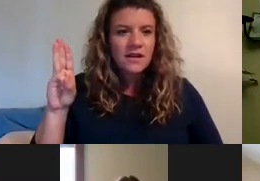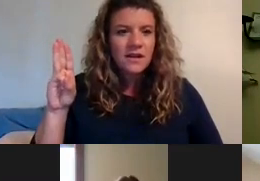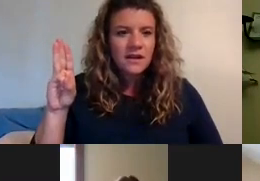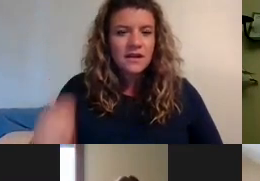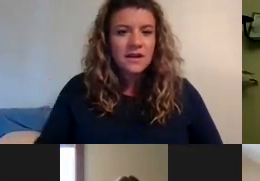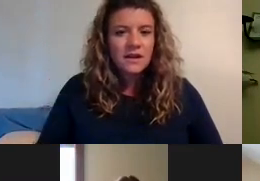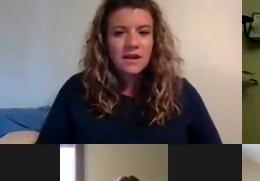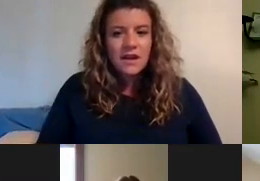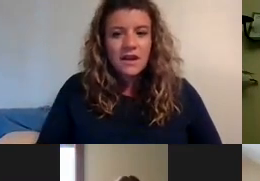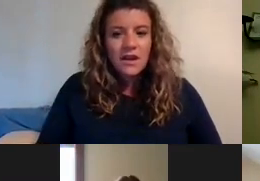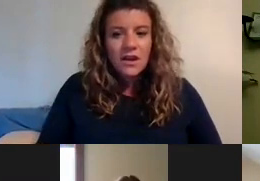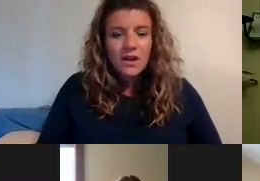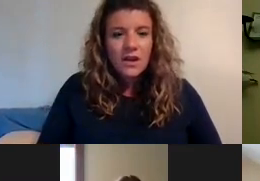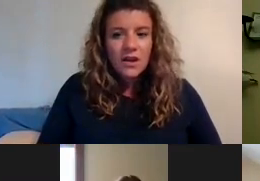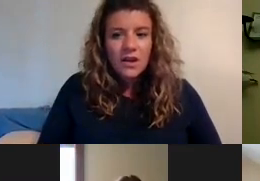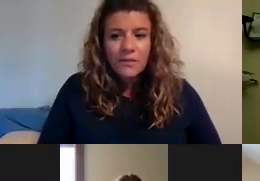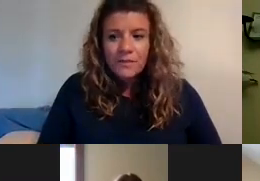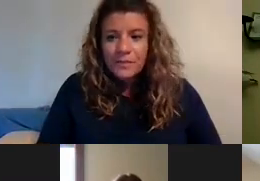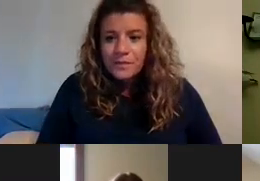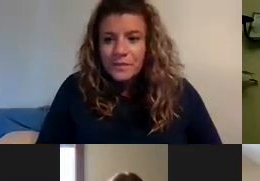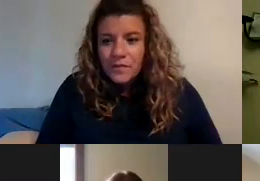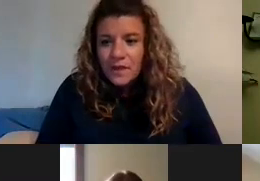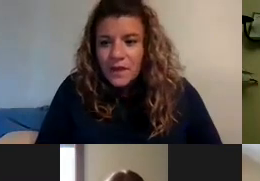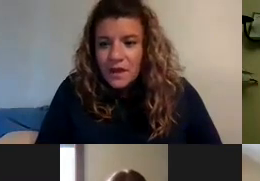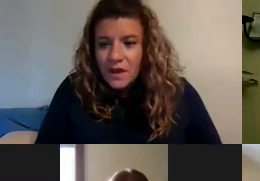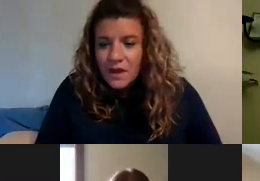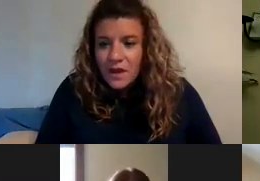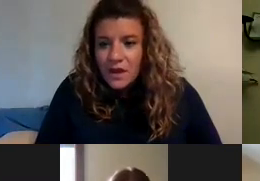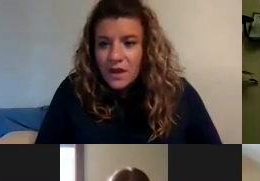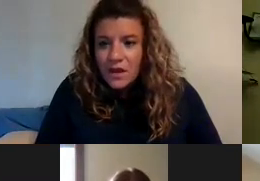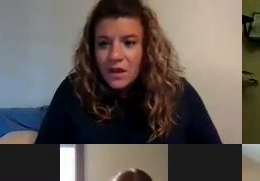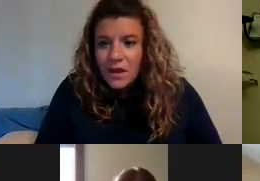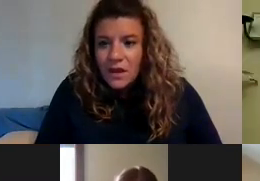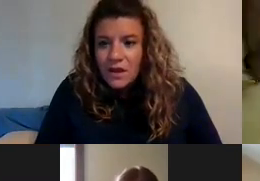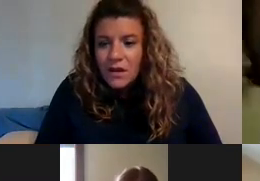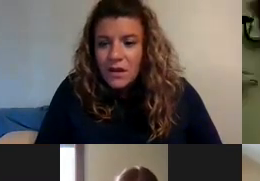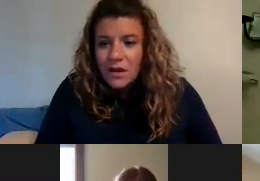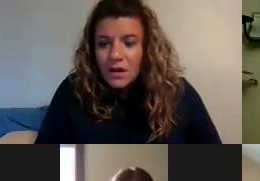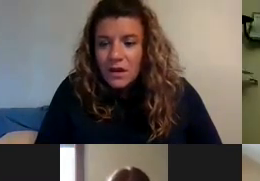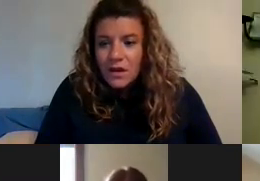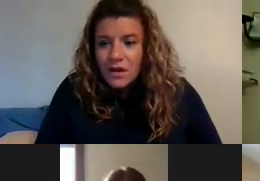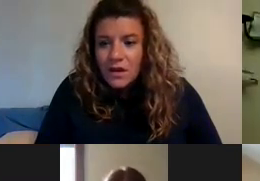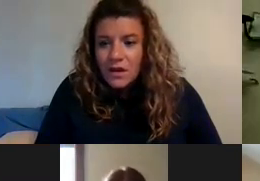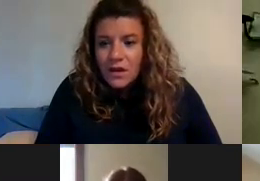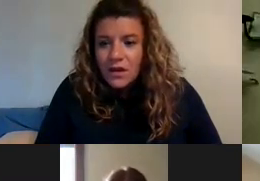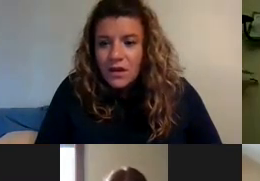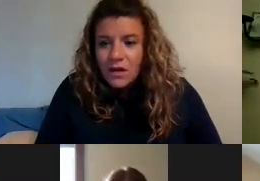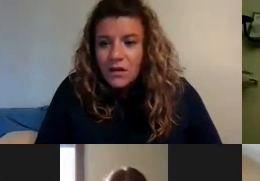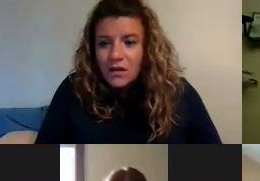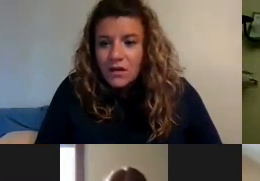I noticed there's some questions coming in the chat window. Can we do it one more time to record it for my troop? Absolutely.